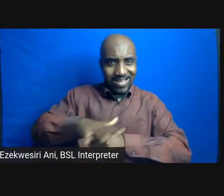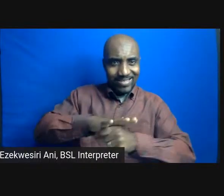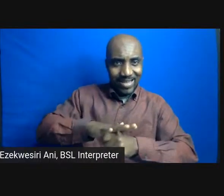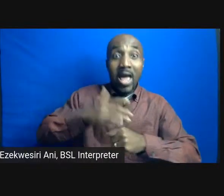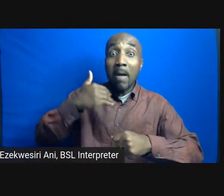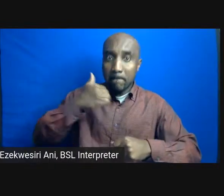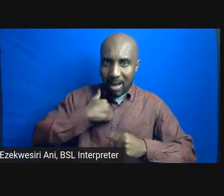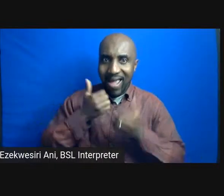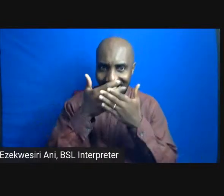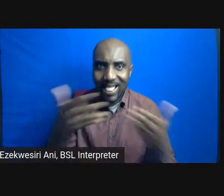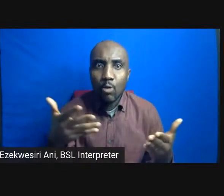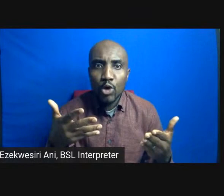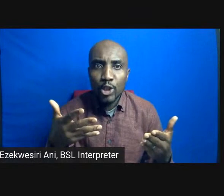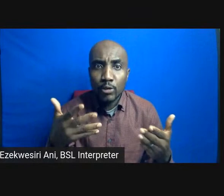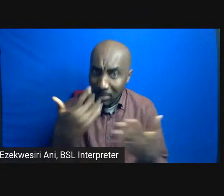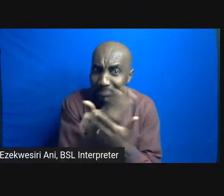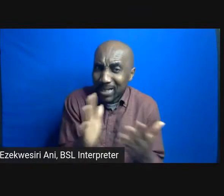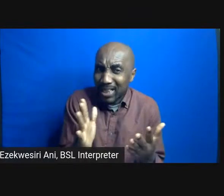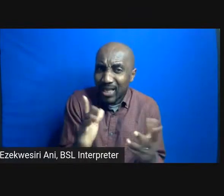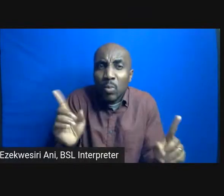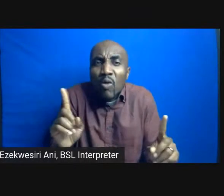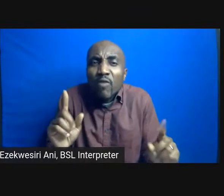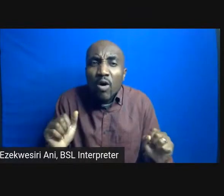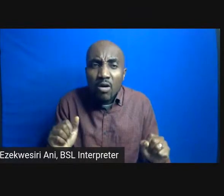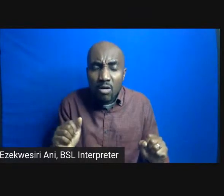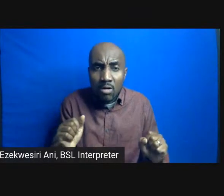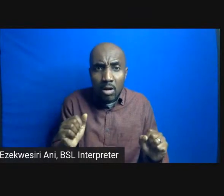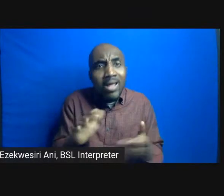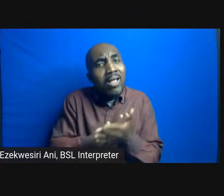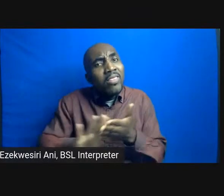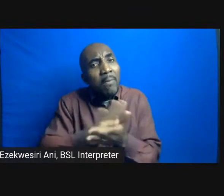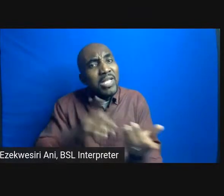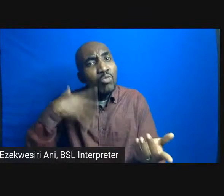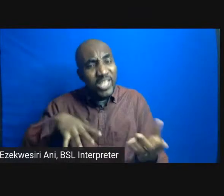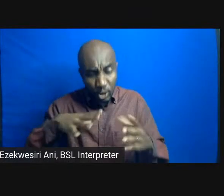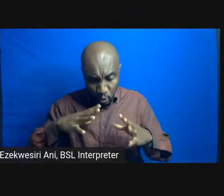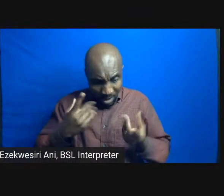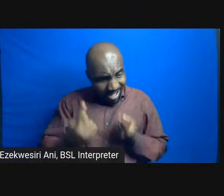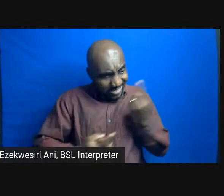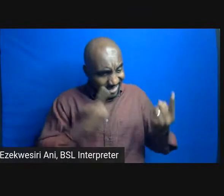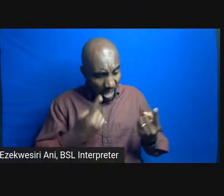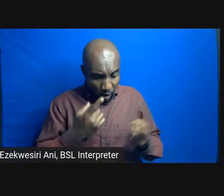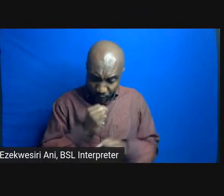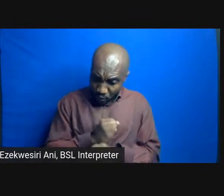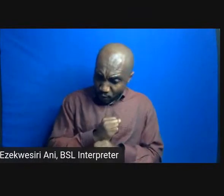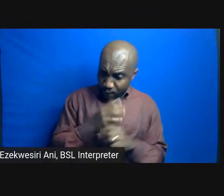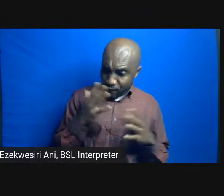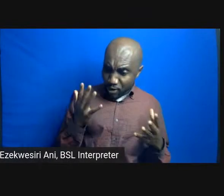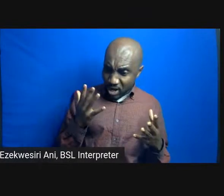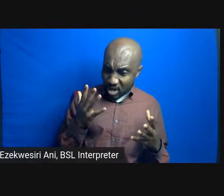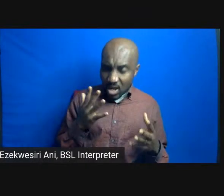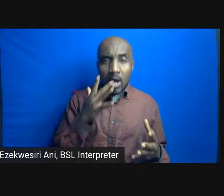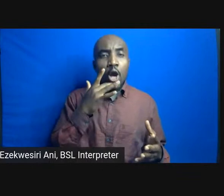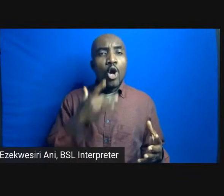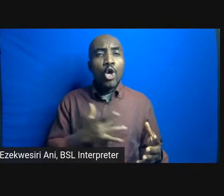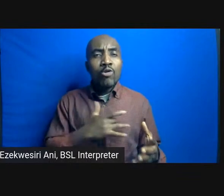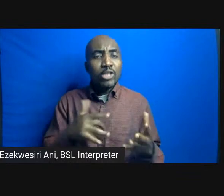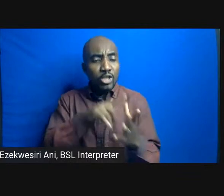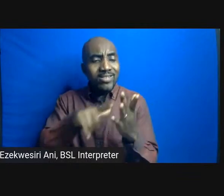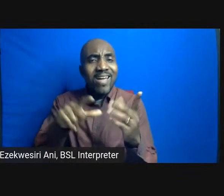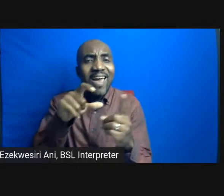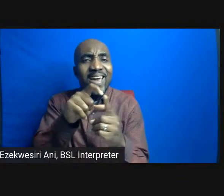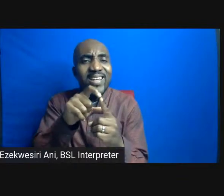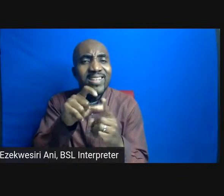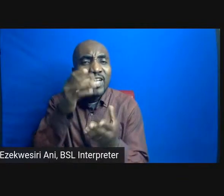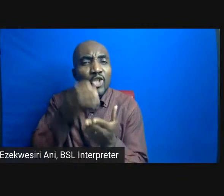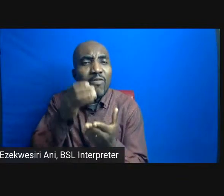my language. We need, therefore, free ourselves from what Christian Aid has called an